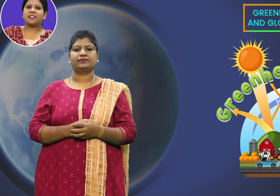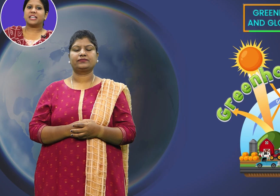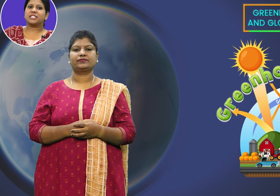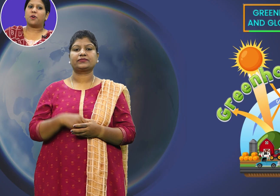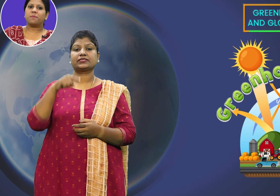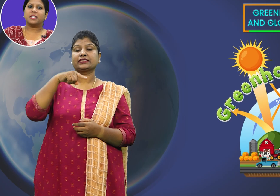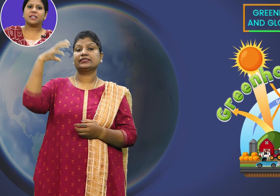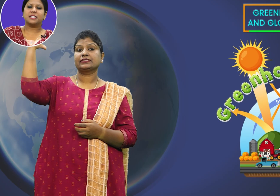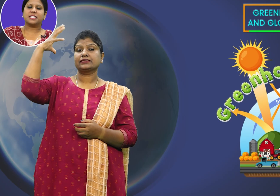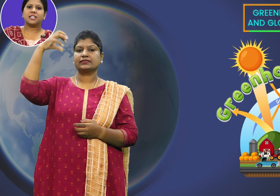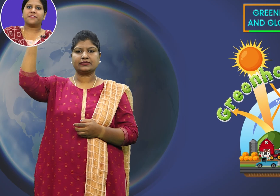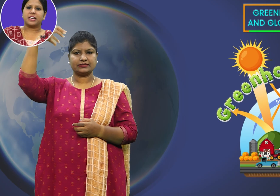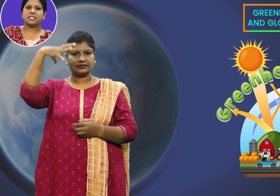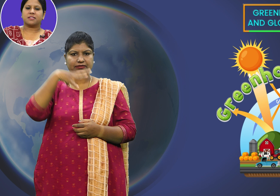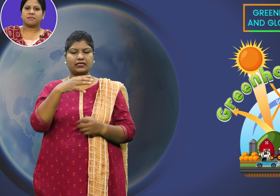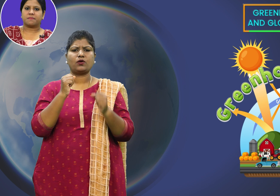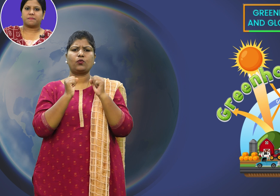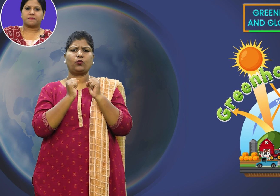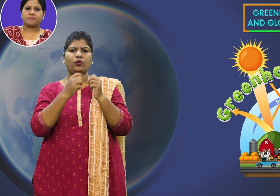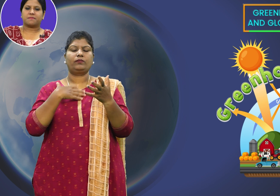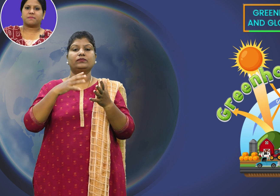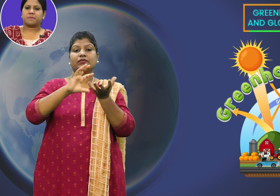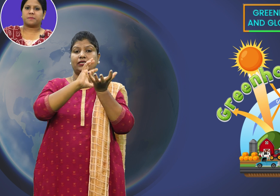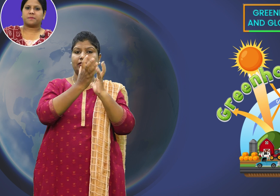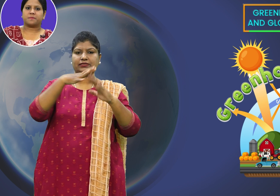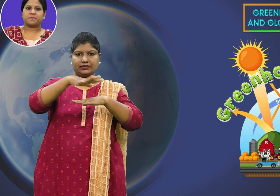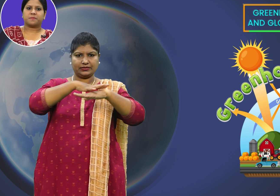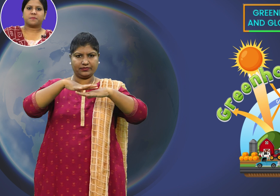The sun rays warm the earth's surface.